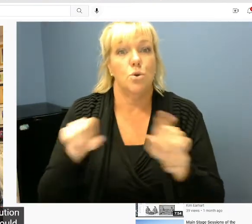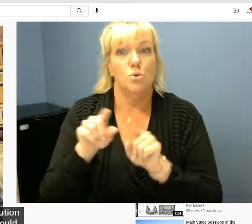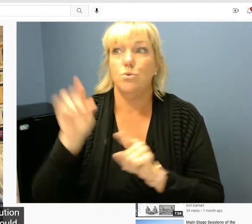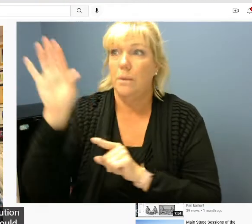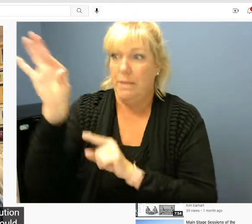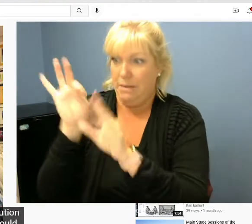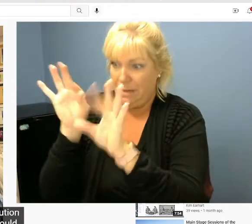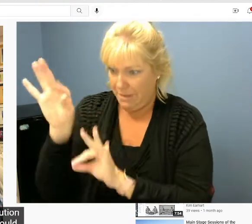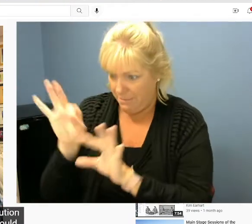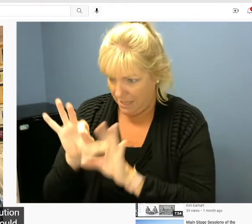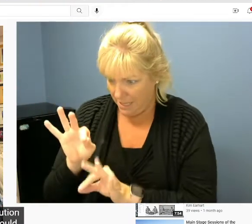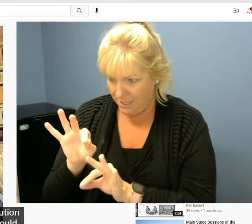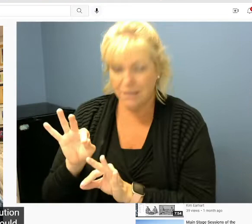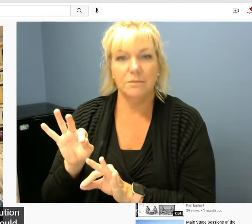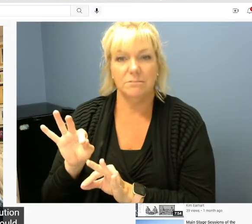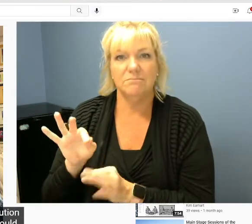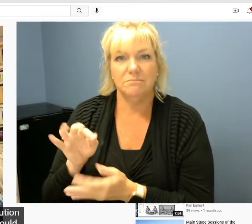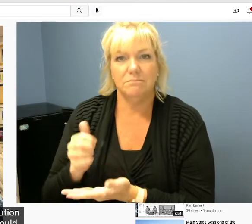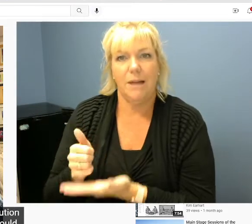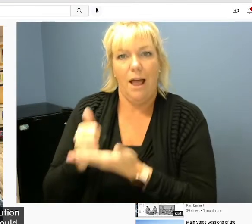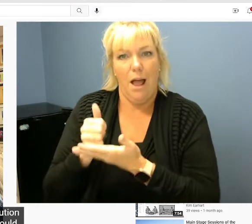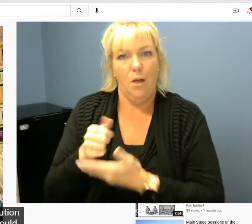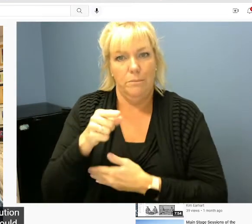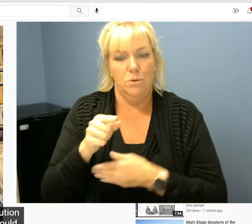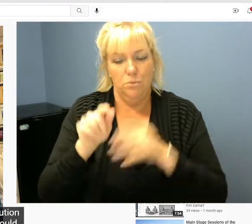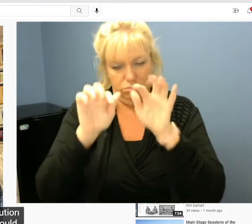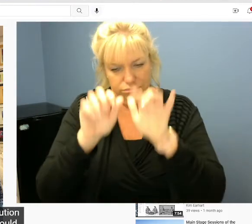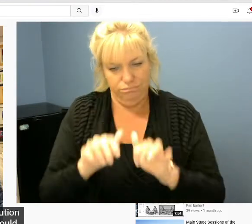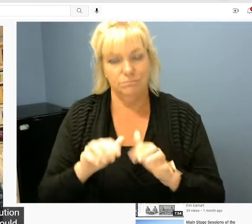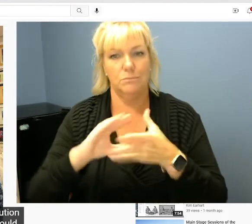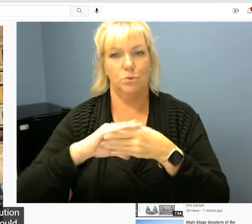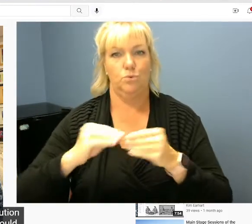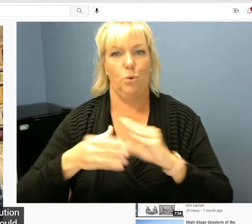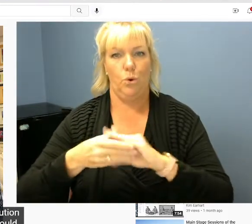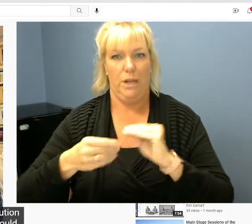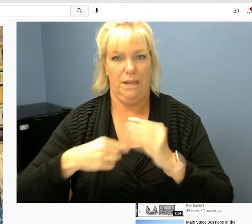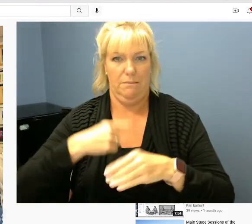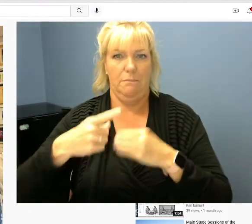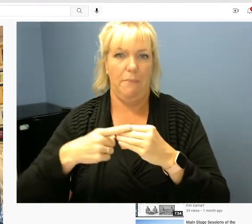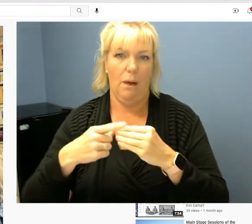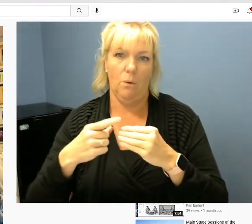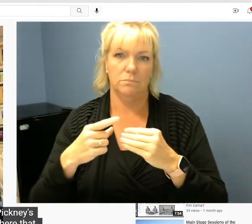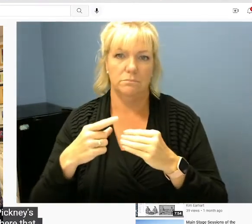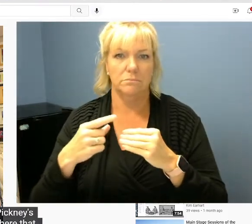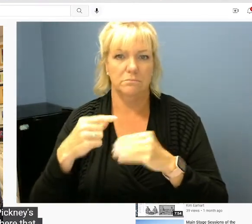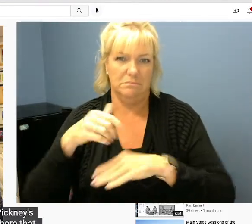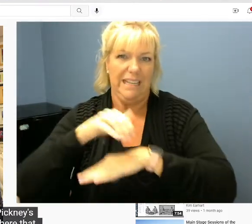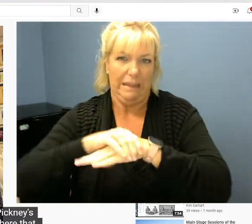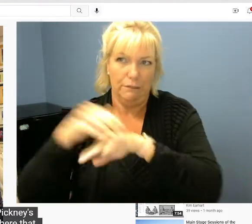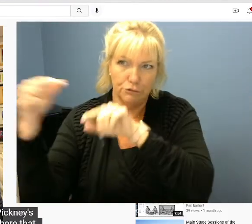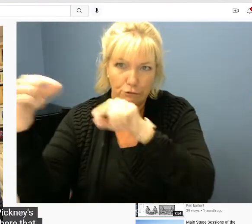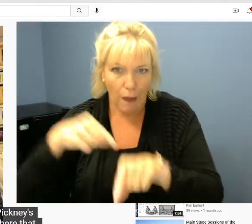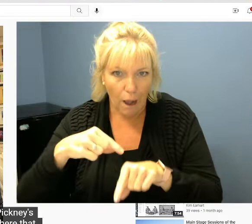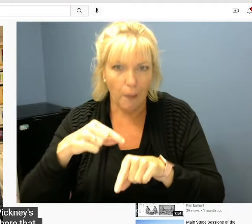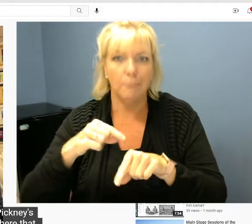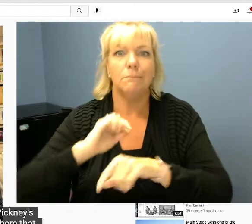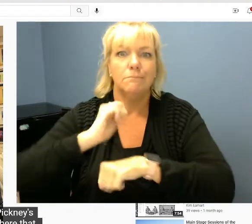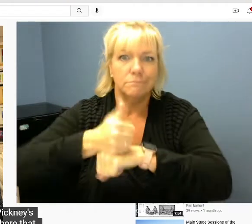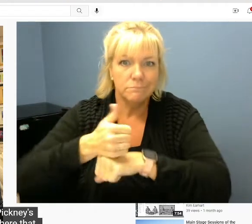period through the Revolution to just after the Revolution. You could tell the story of women